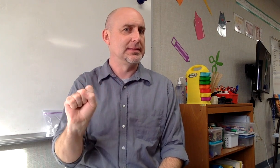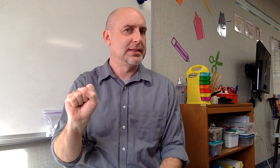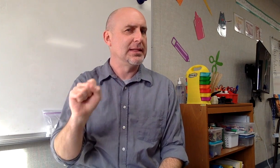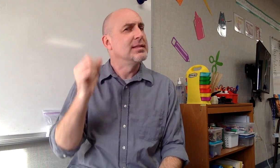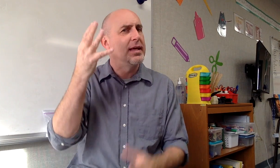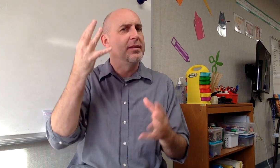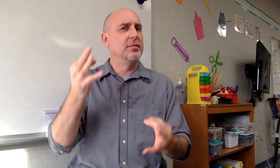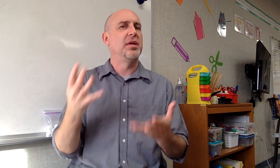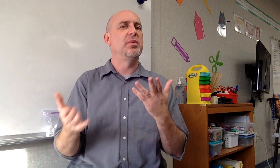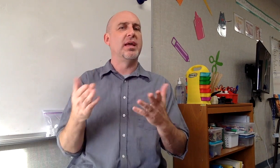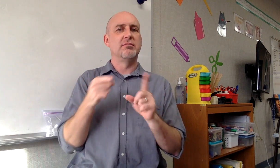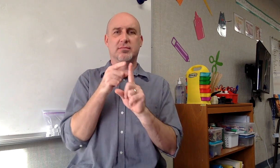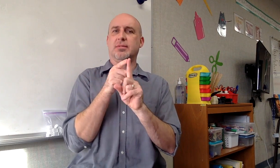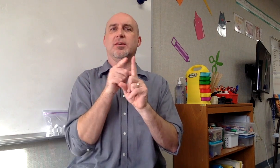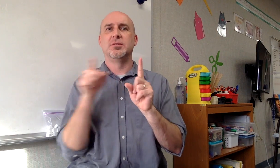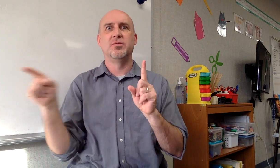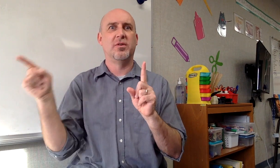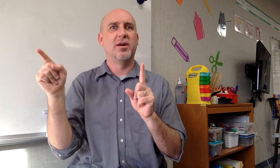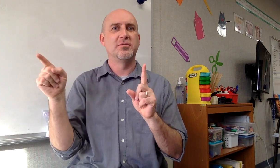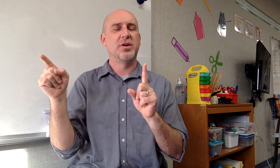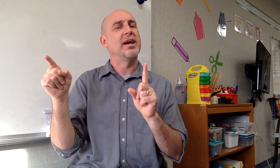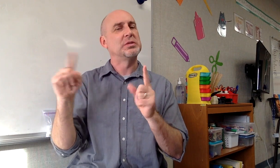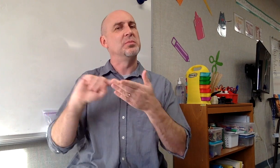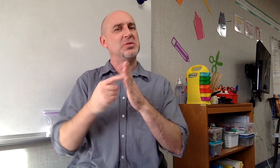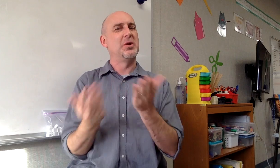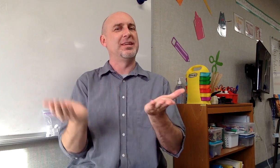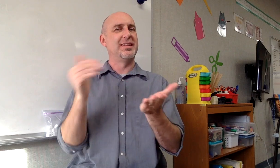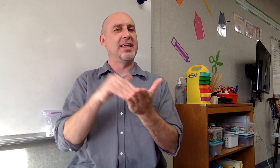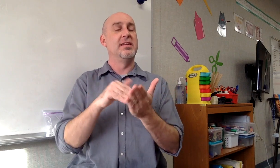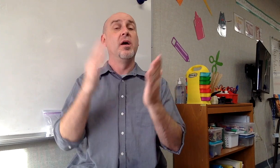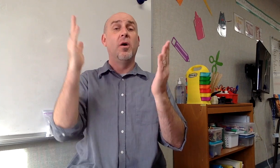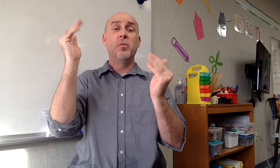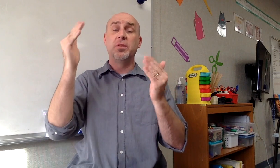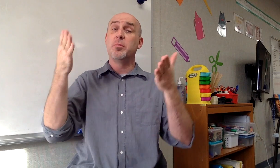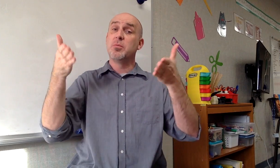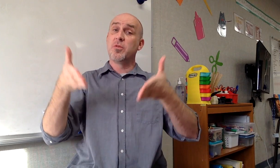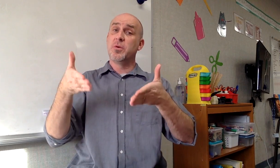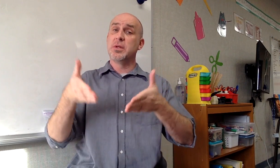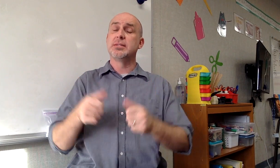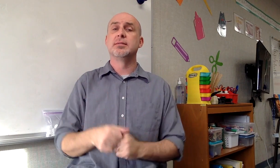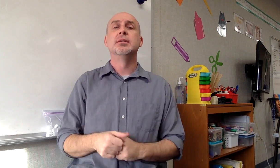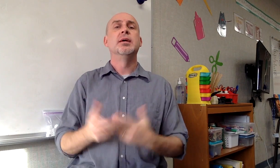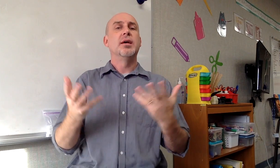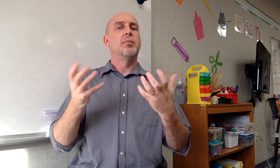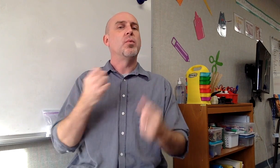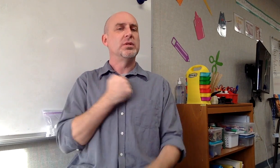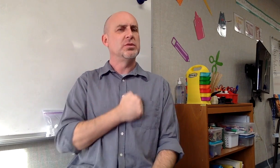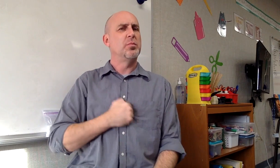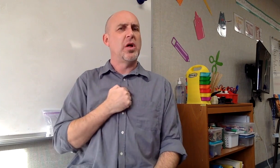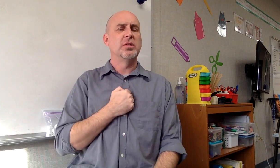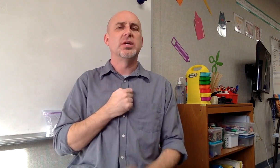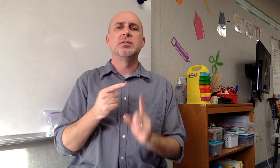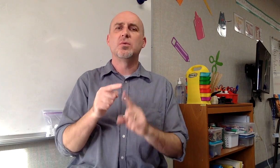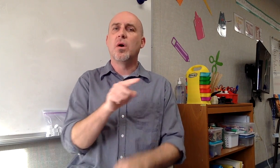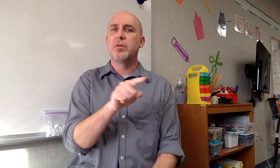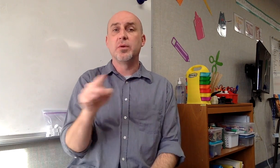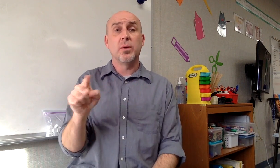and I decided that maybe I'd gone too far off track, so I'm starting again. Hopefully I'll be more focused. I wanted to apologize to all of you. I